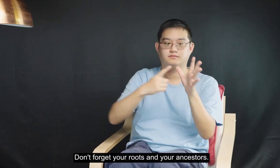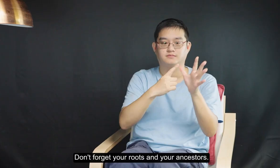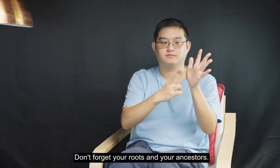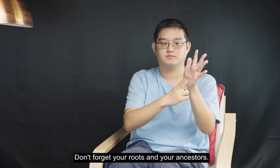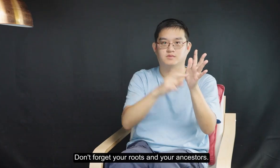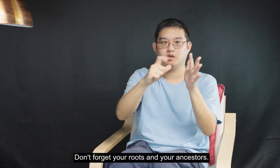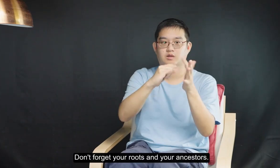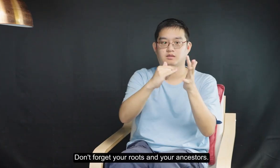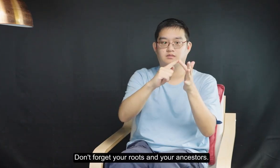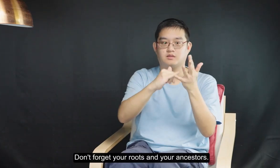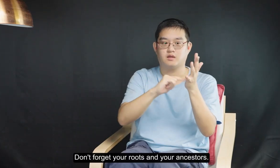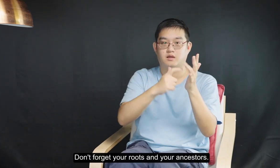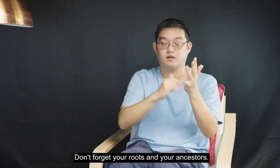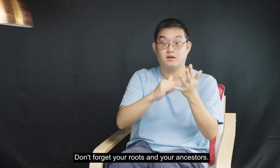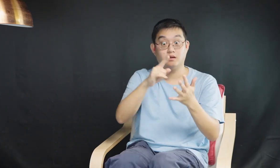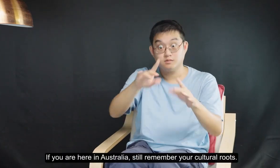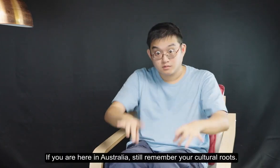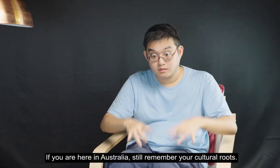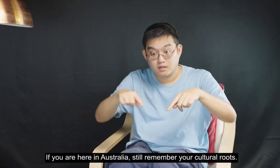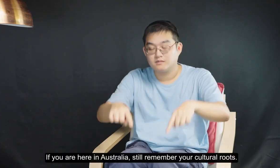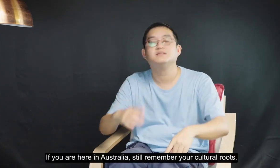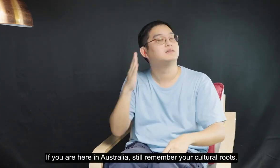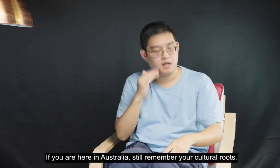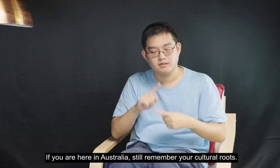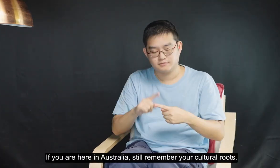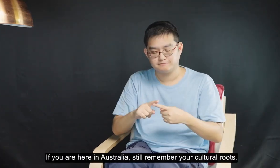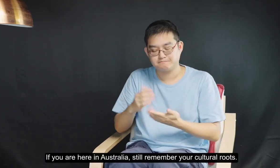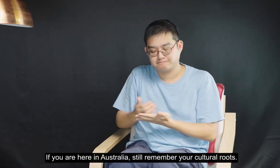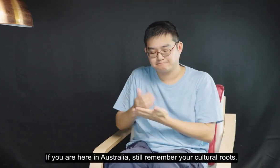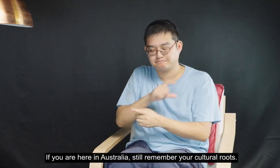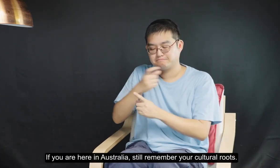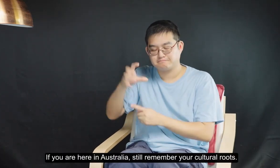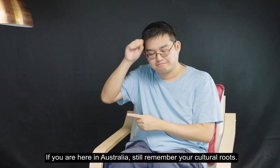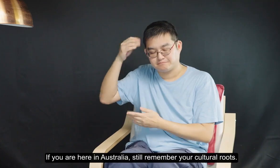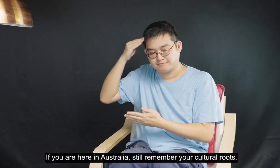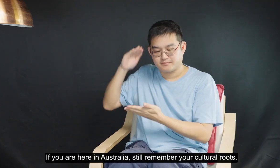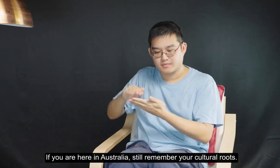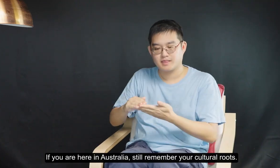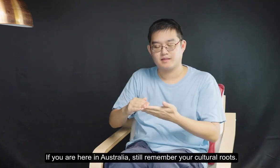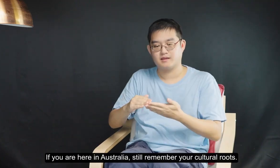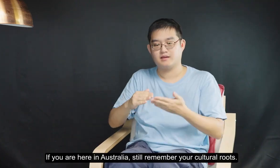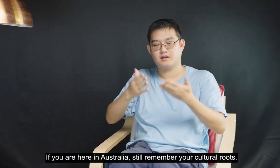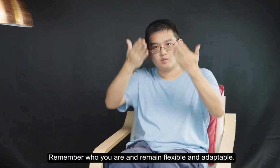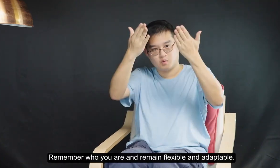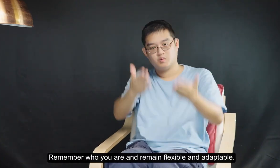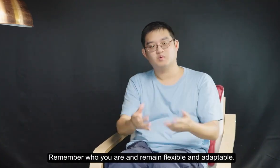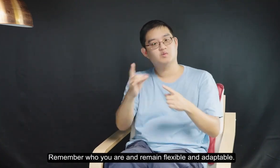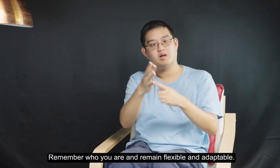your ancestors. If you are here in Australia, still remember your cultural roots. Remember who you are